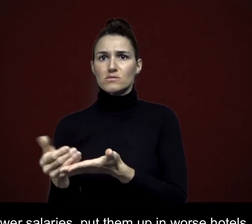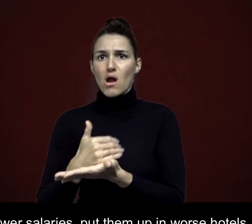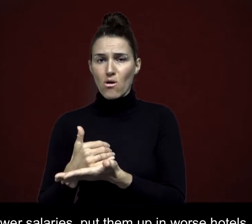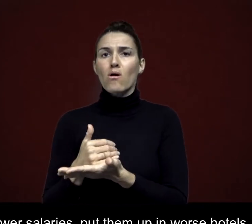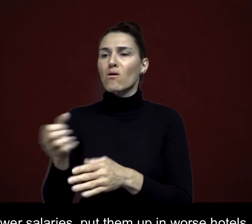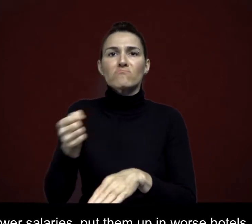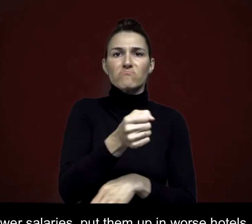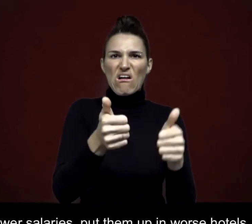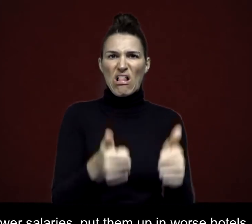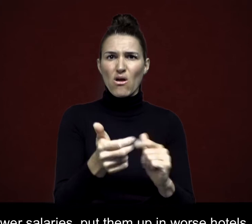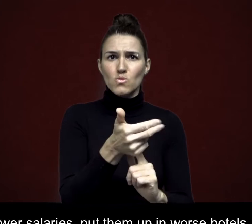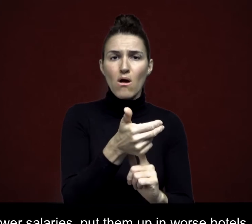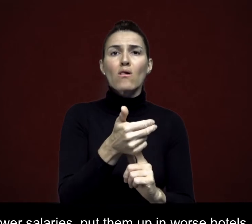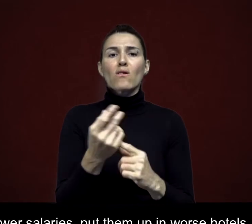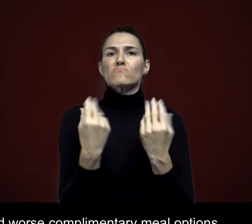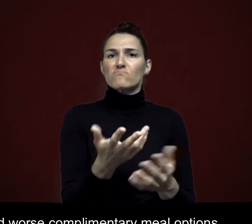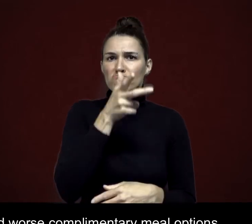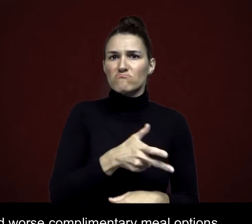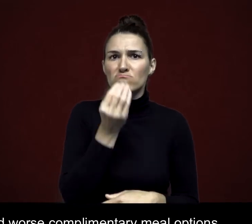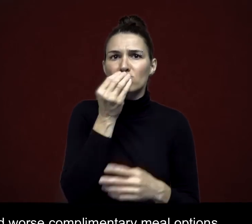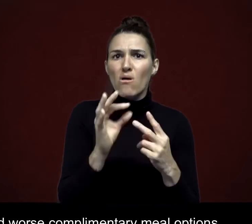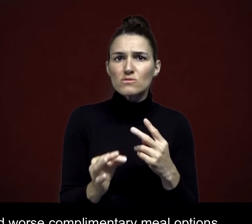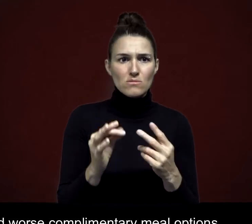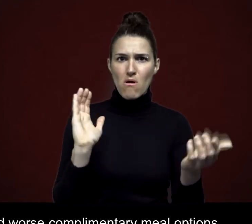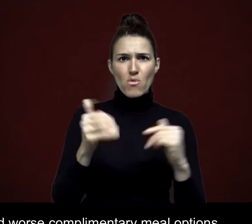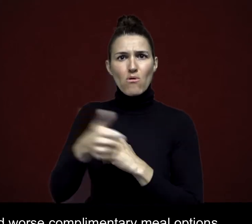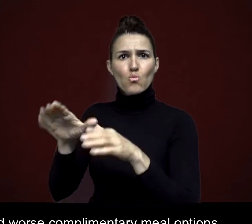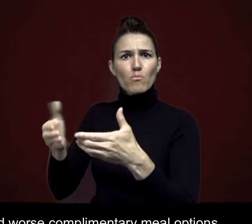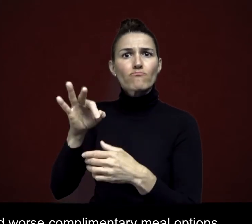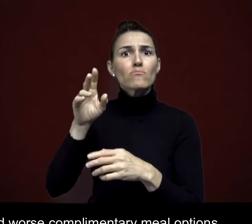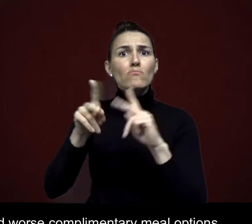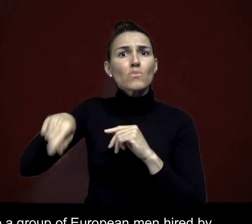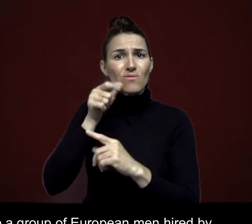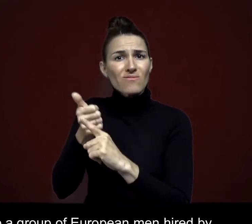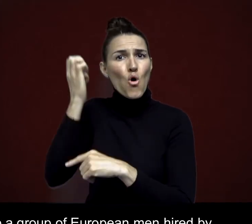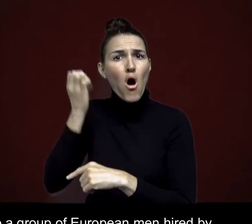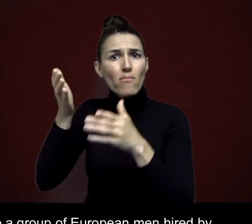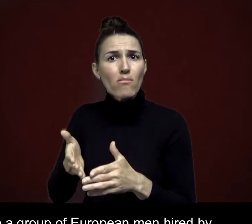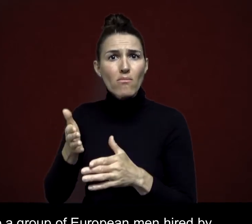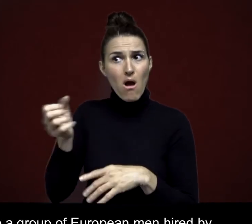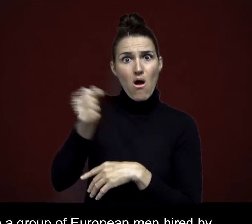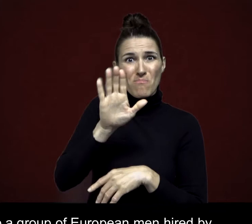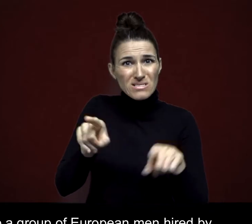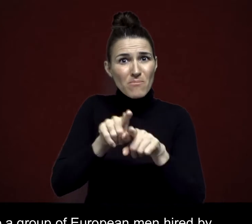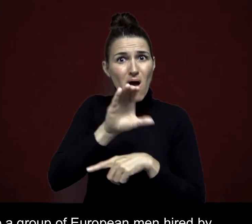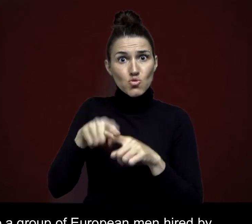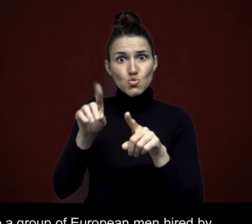salaries, put them up in worse hotels, and provided worse complimentary meal options compared to a group of European men hired by the